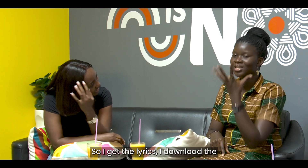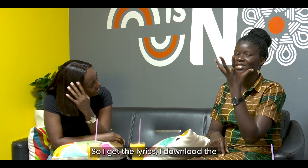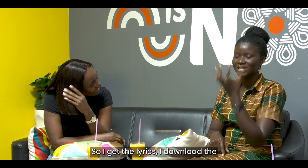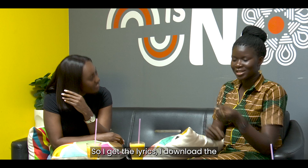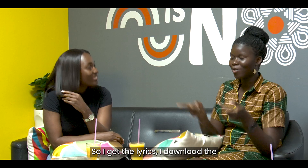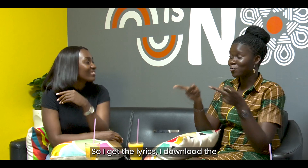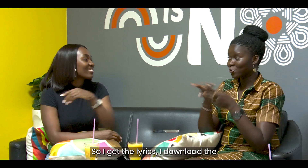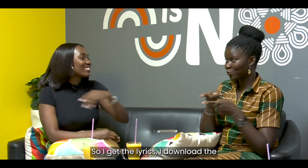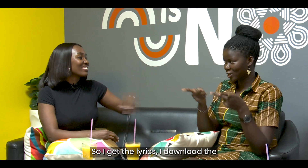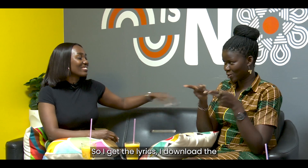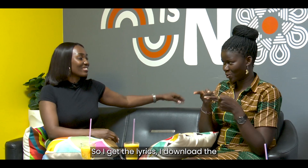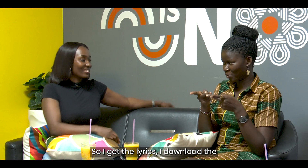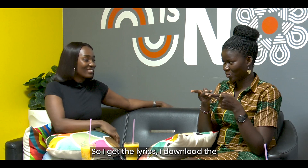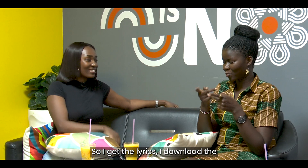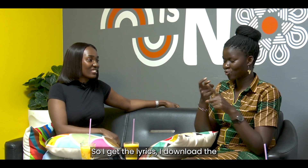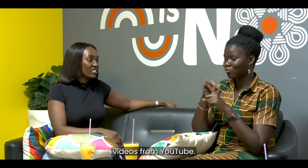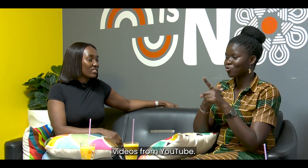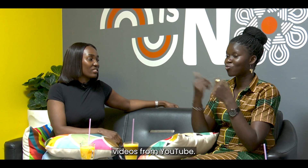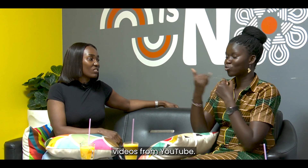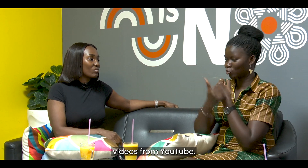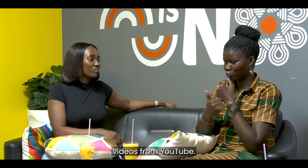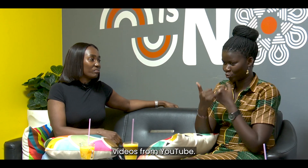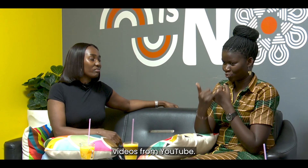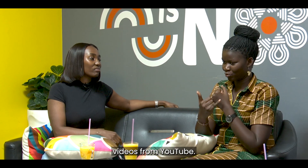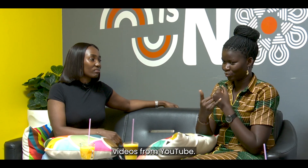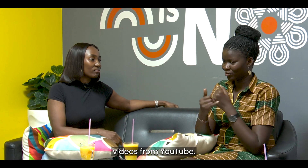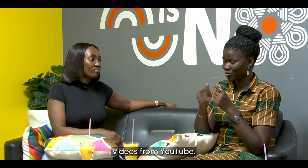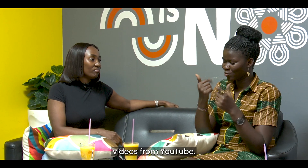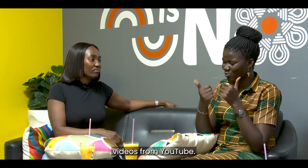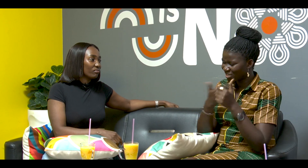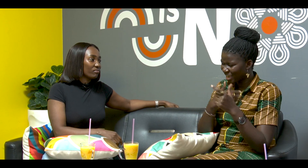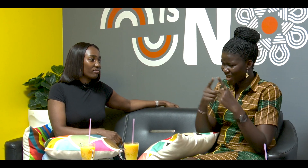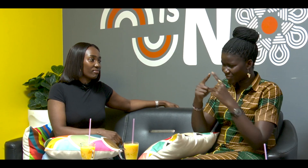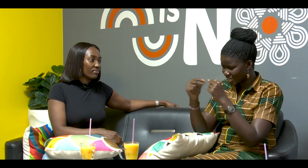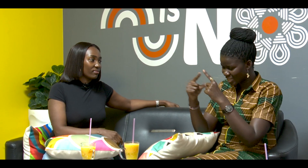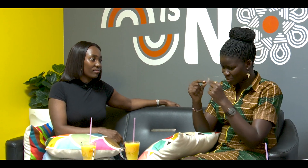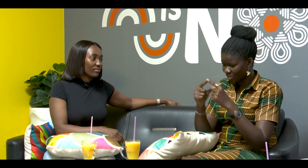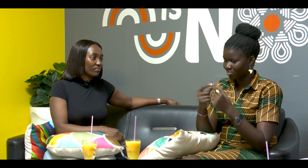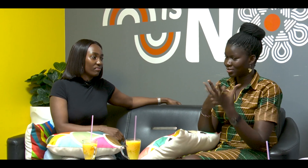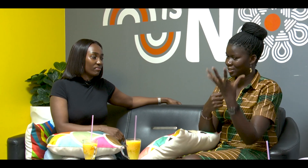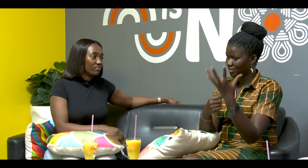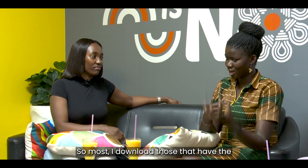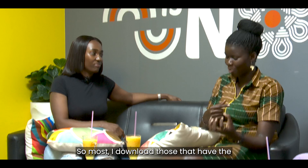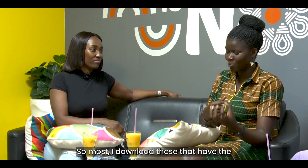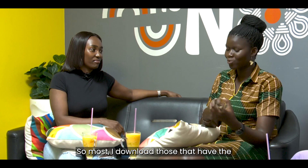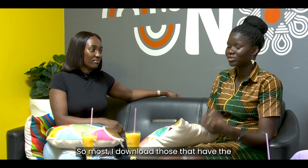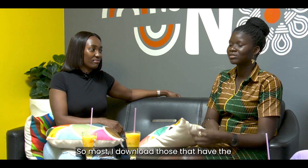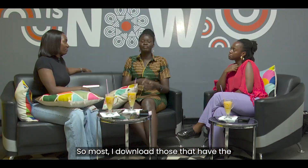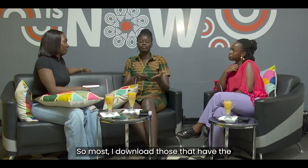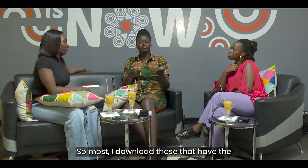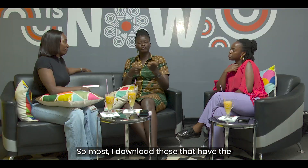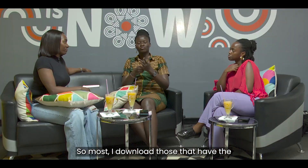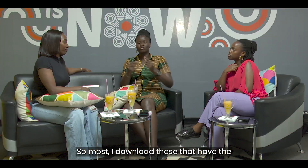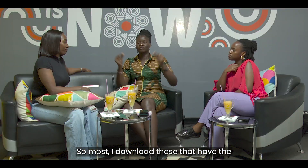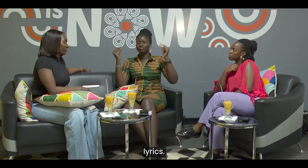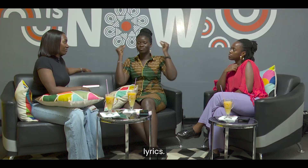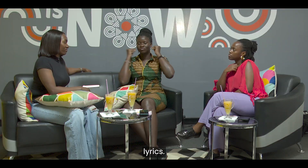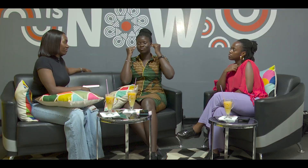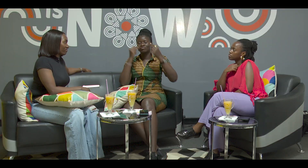I download the videos from YouTube. So I download those that have the lyrics. In that